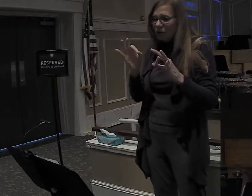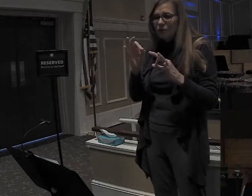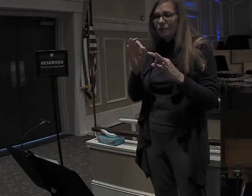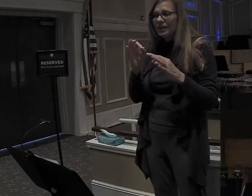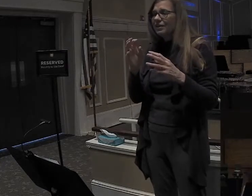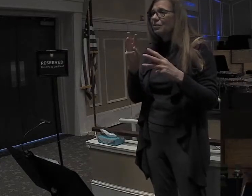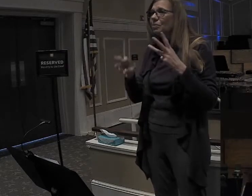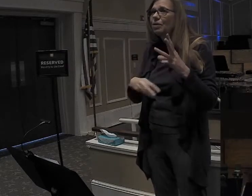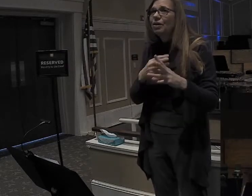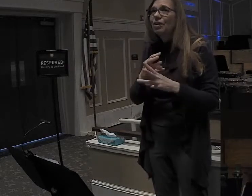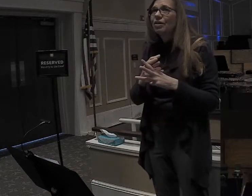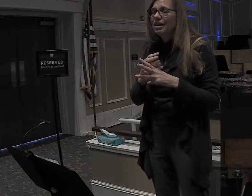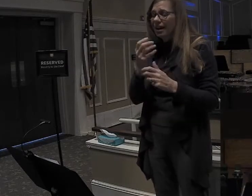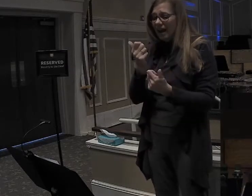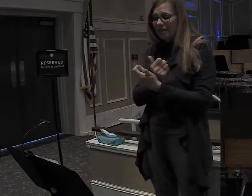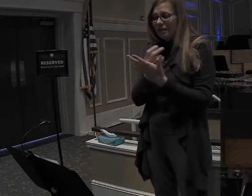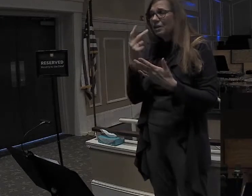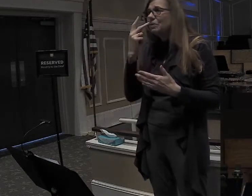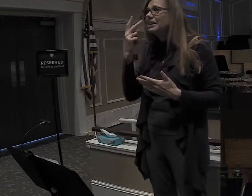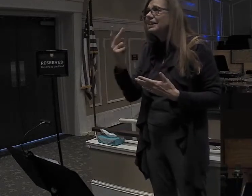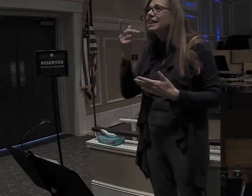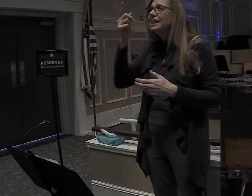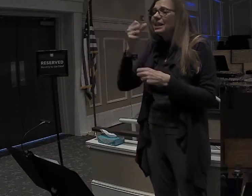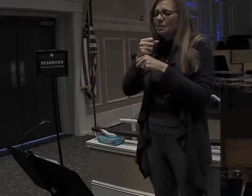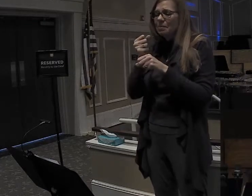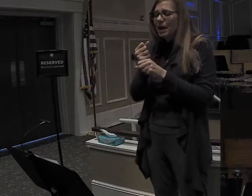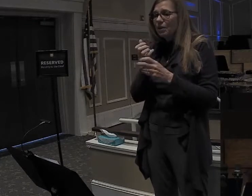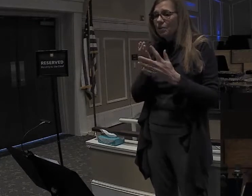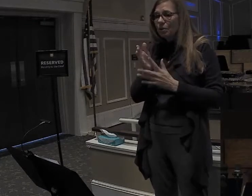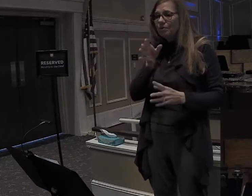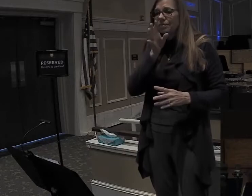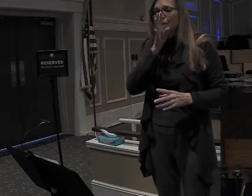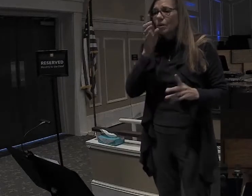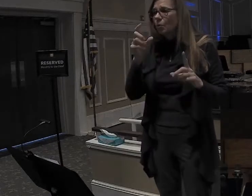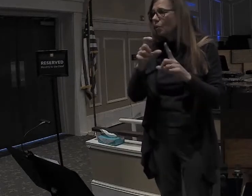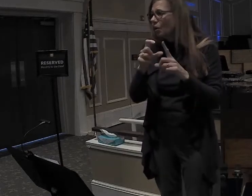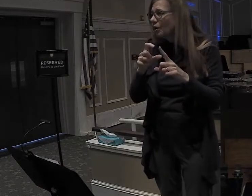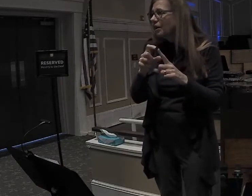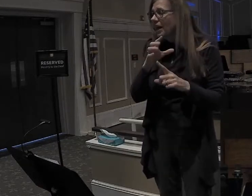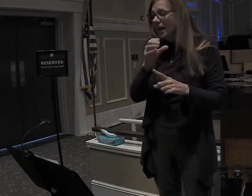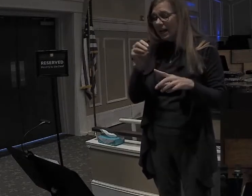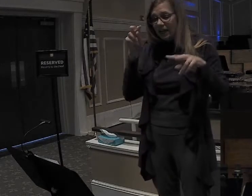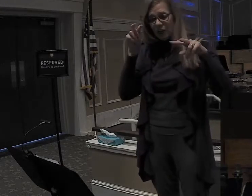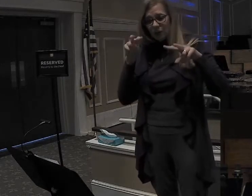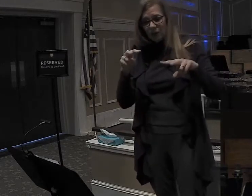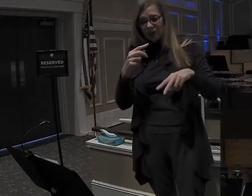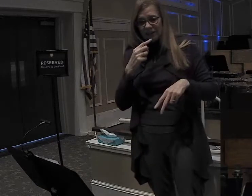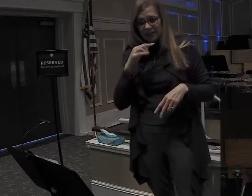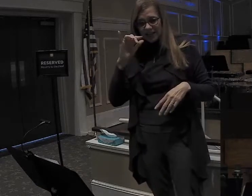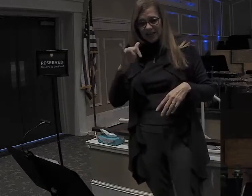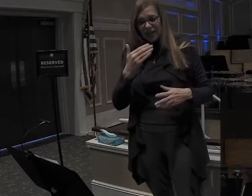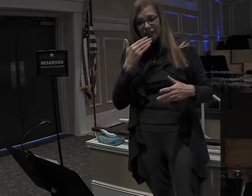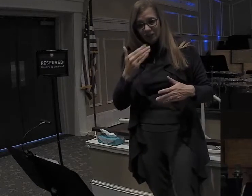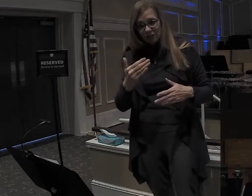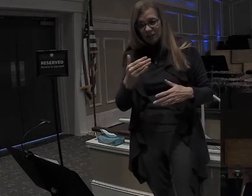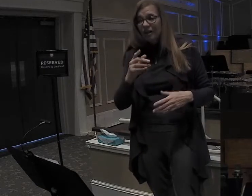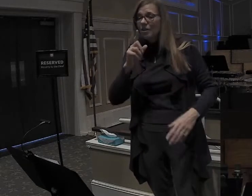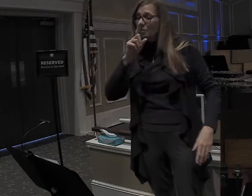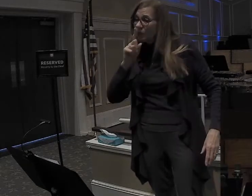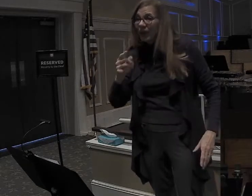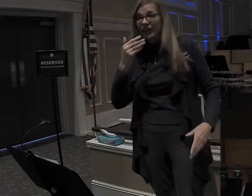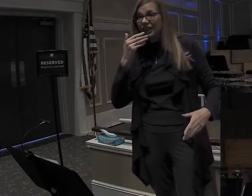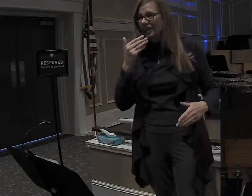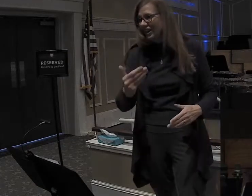He made everything that we see by the power of his word. And he looked upon it and said, that's good. That's really good.